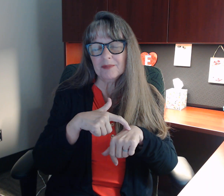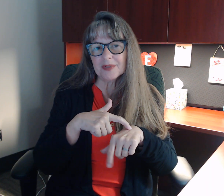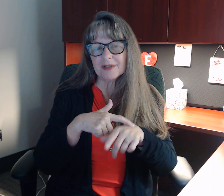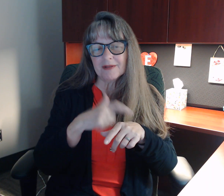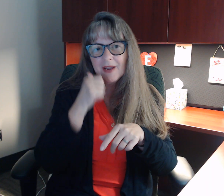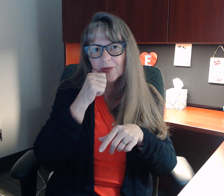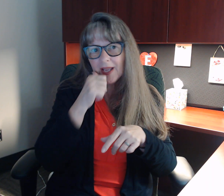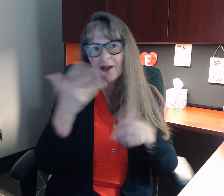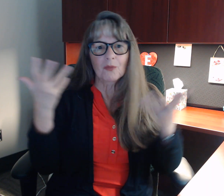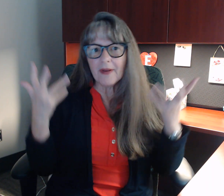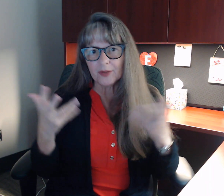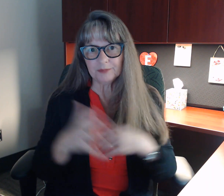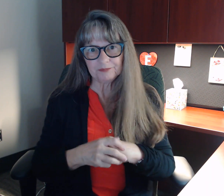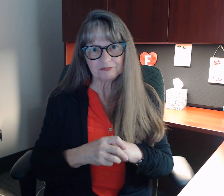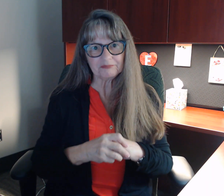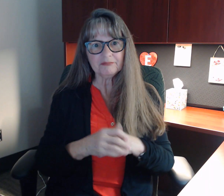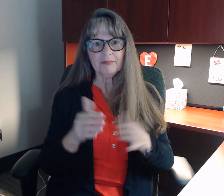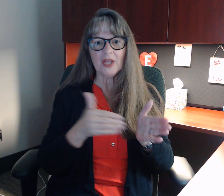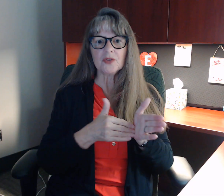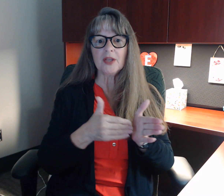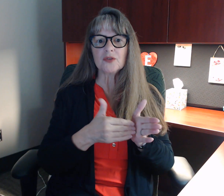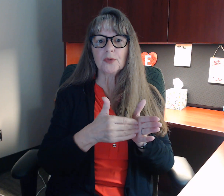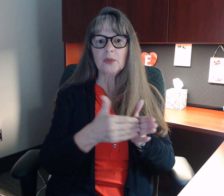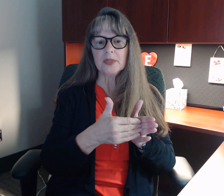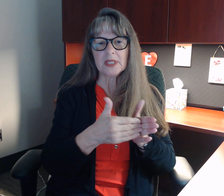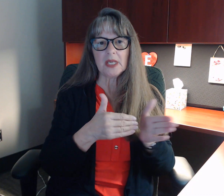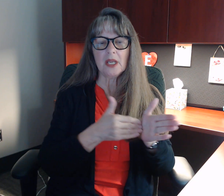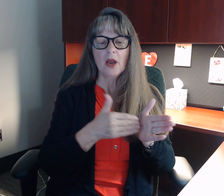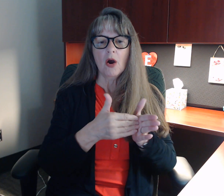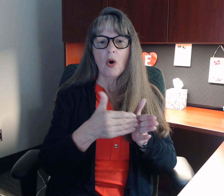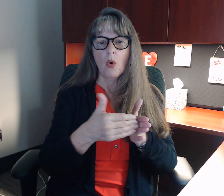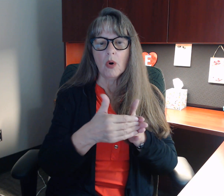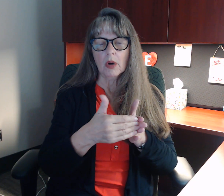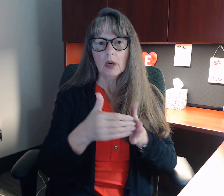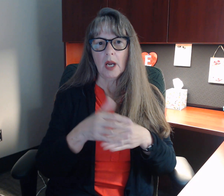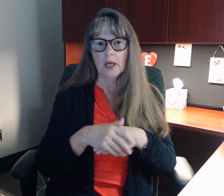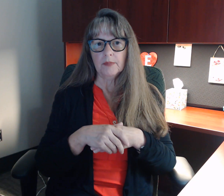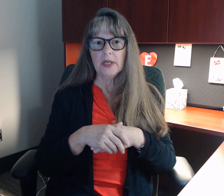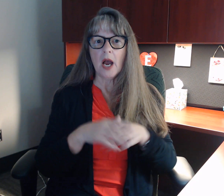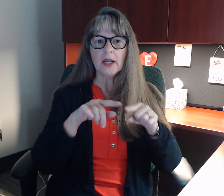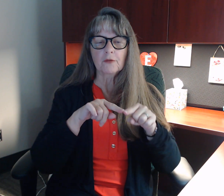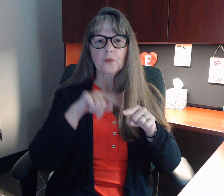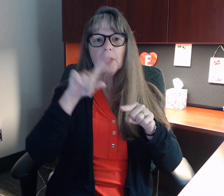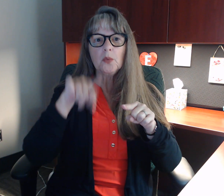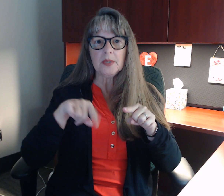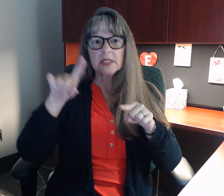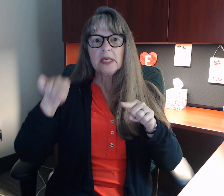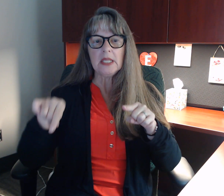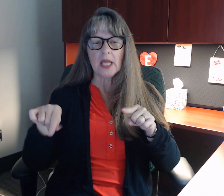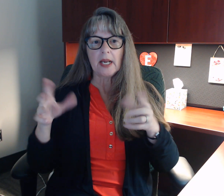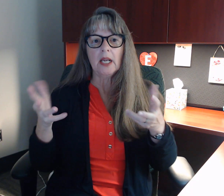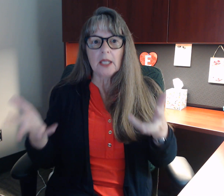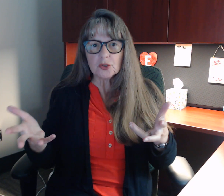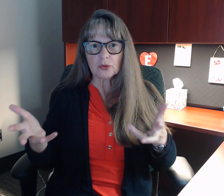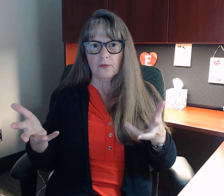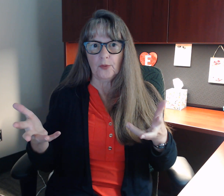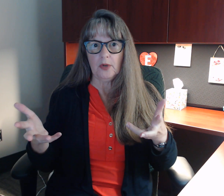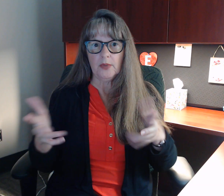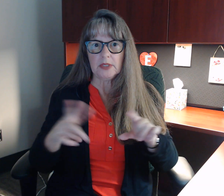3 times every day, or whatever. So that's frequency, or not a frequency like an electrical frequency,